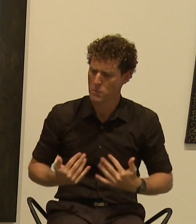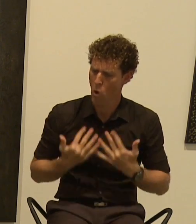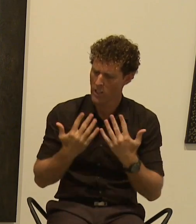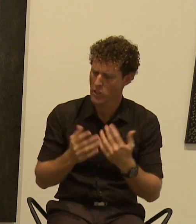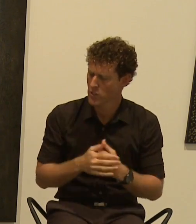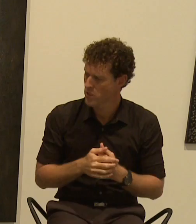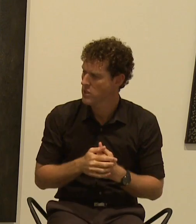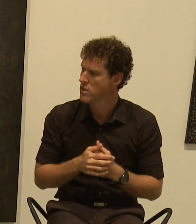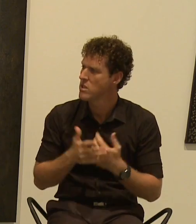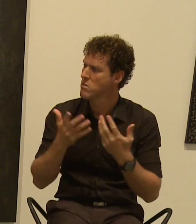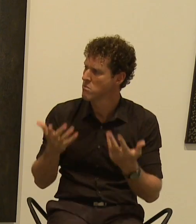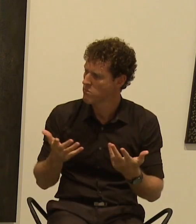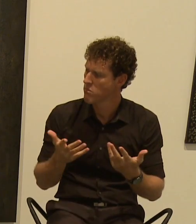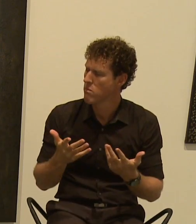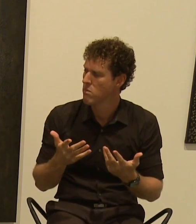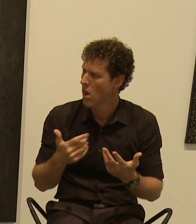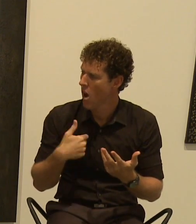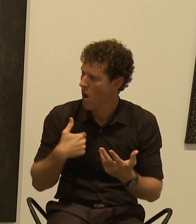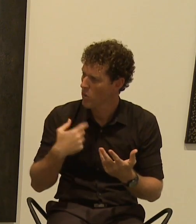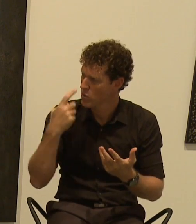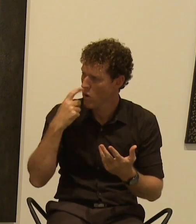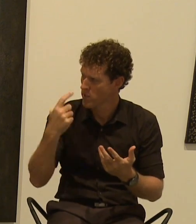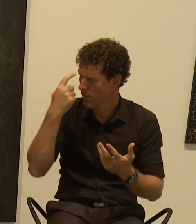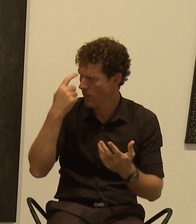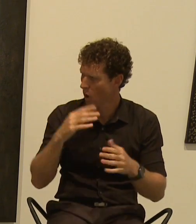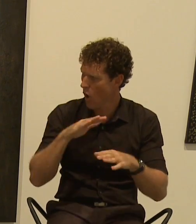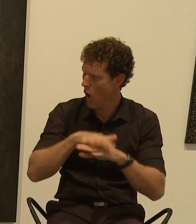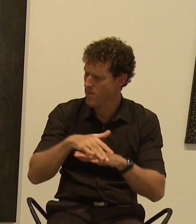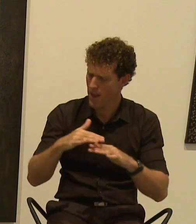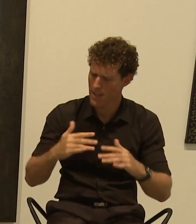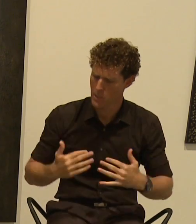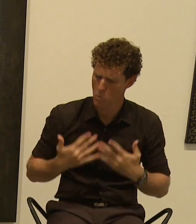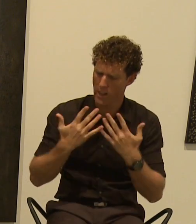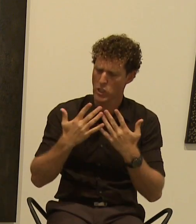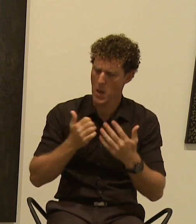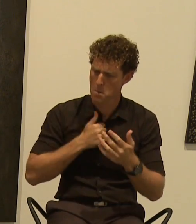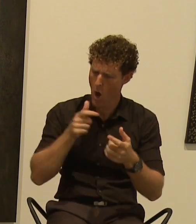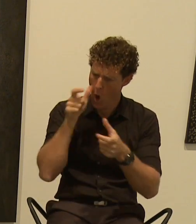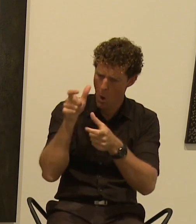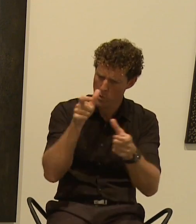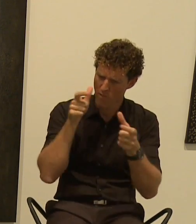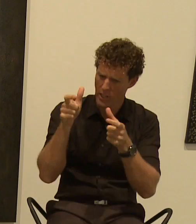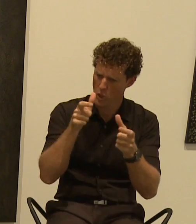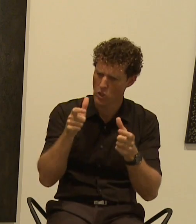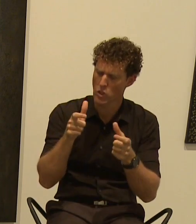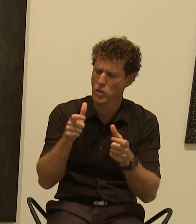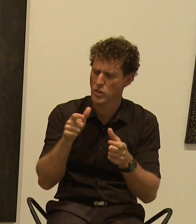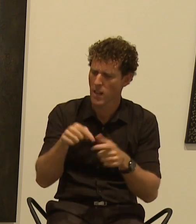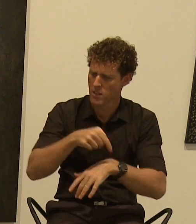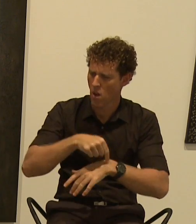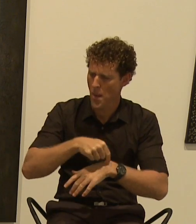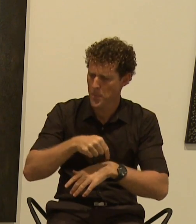was, I was kind of thinking about navigation and observation, and